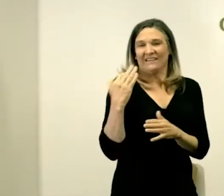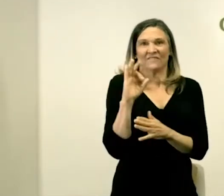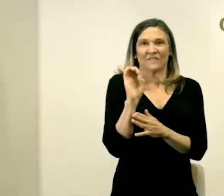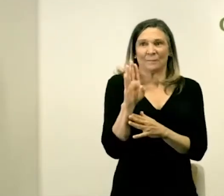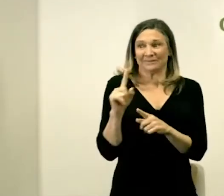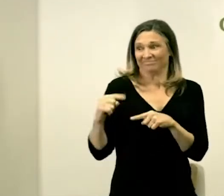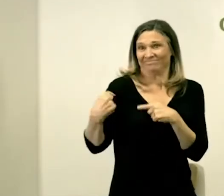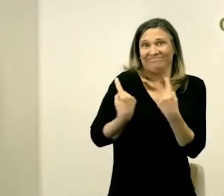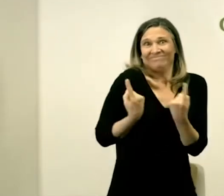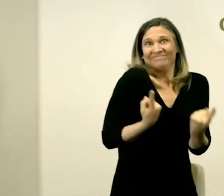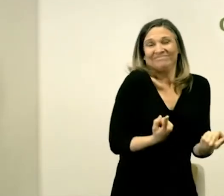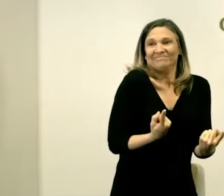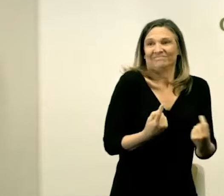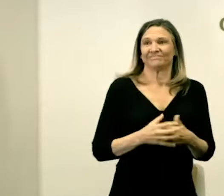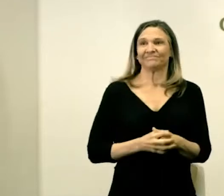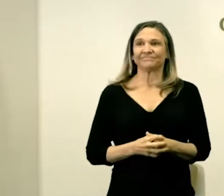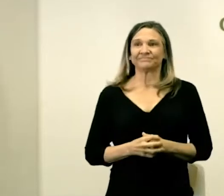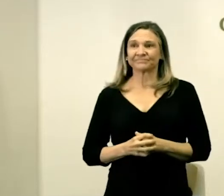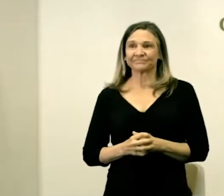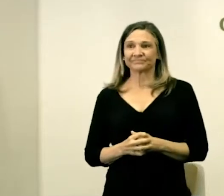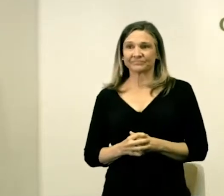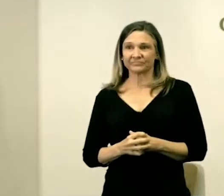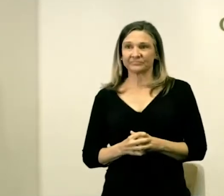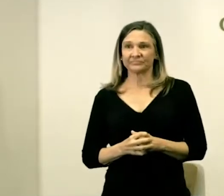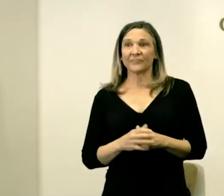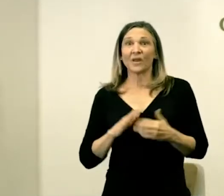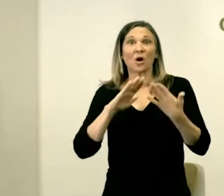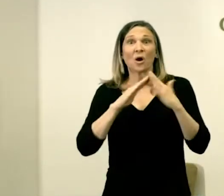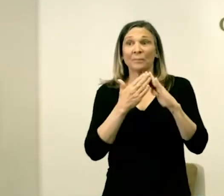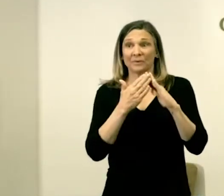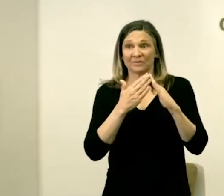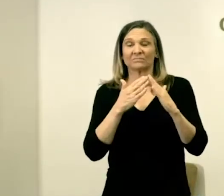design, community health centers are